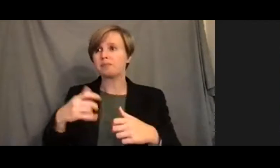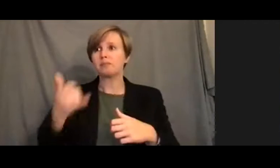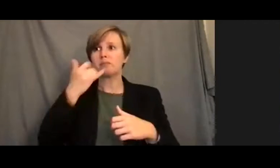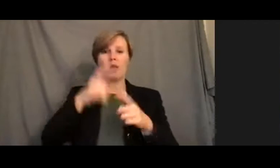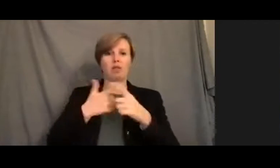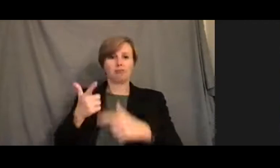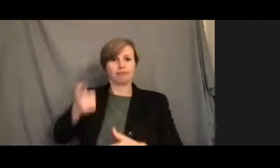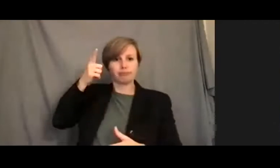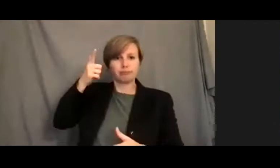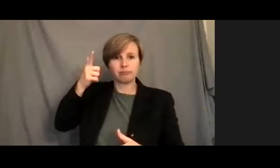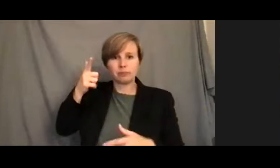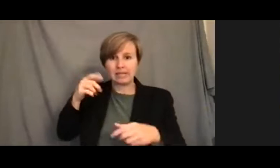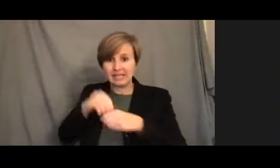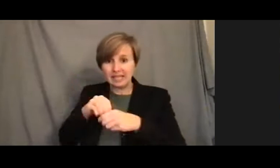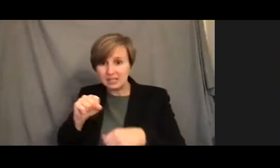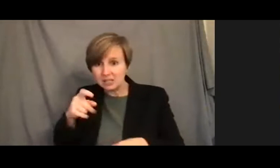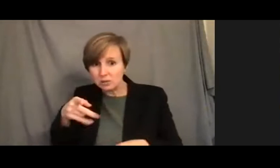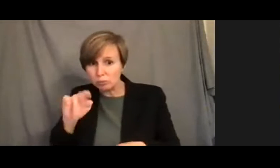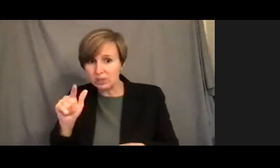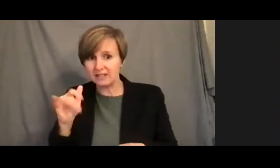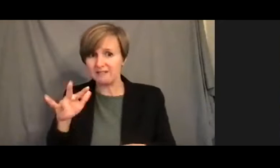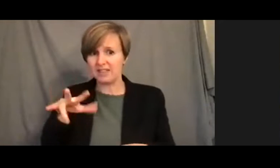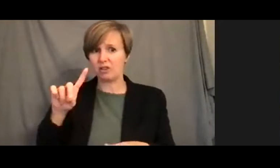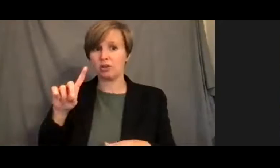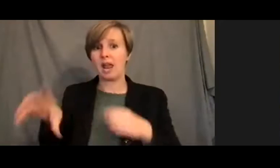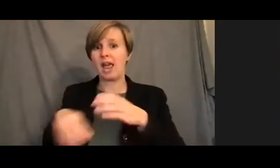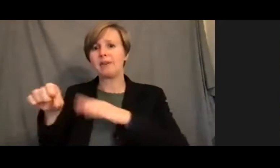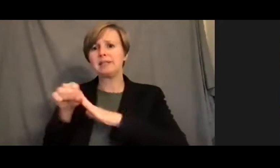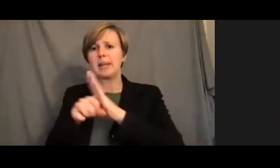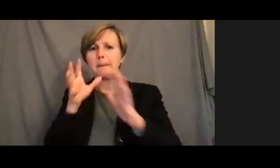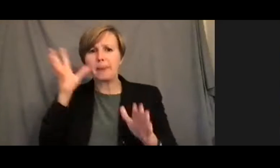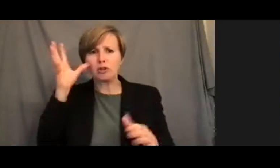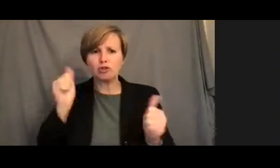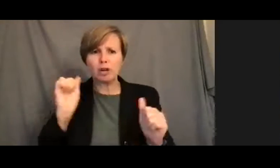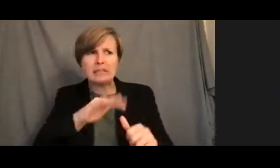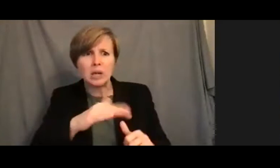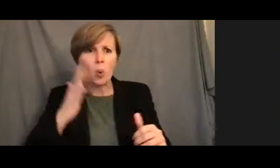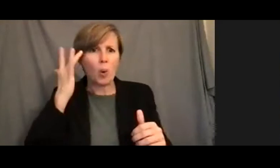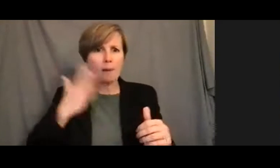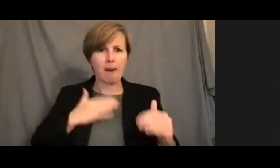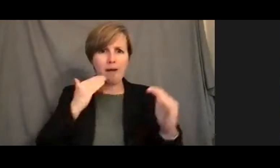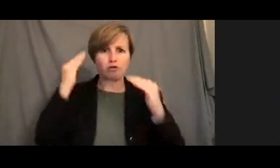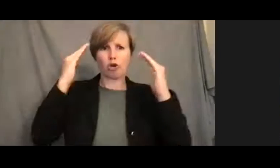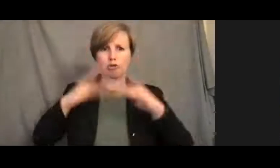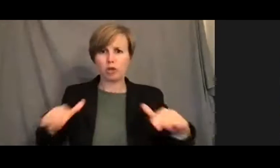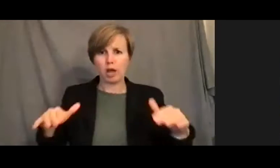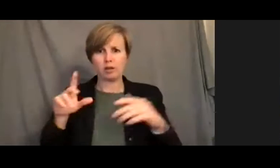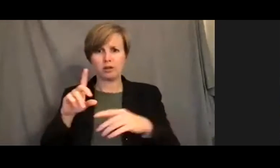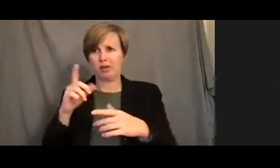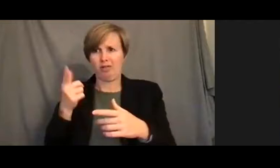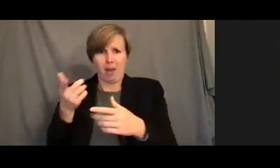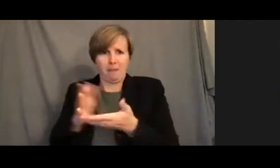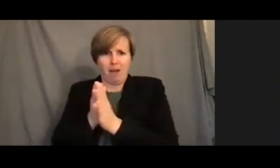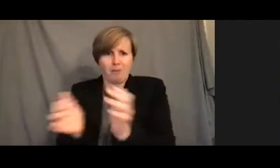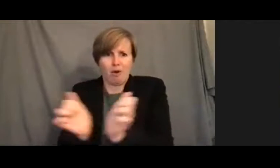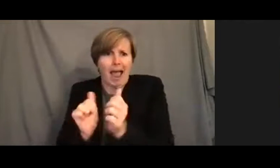police officers in Springfield, out-of-state parents trying to figure out why their adult children with developmental disabilities were being arrested and how to help them.